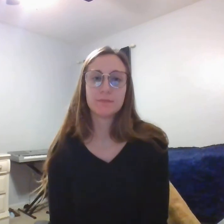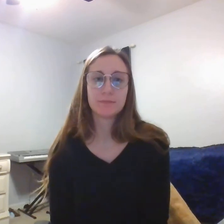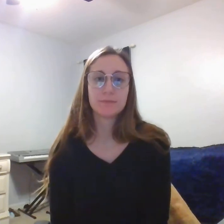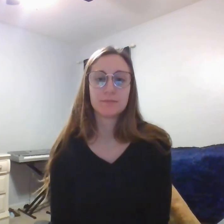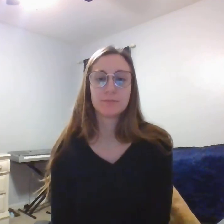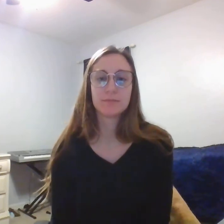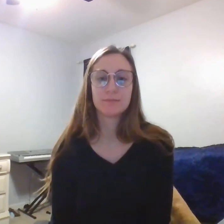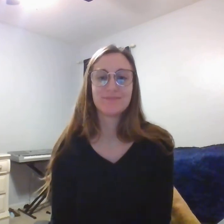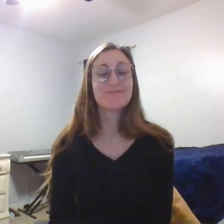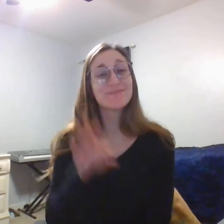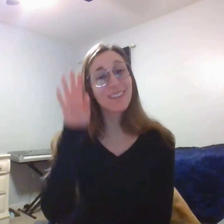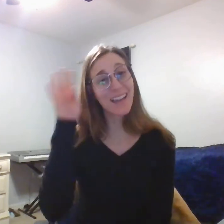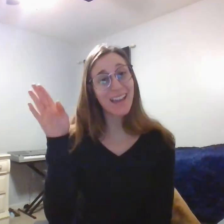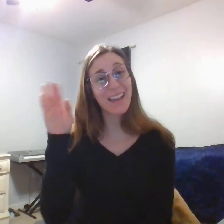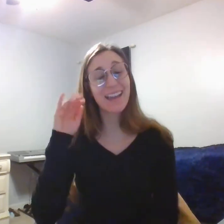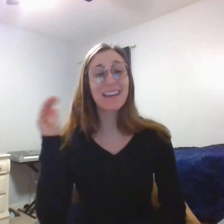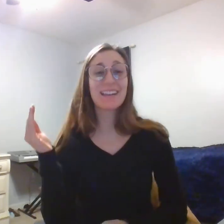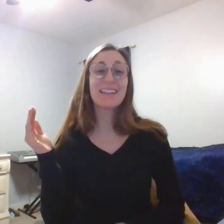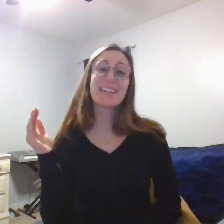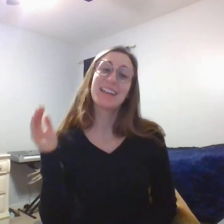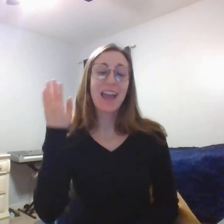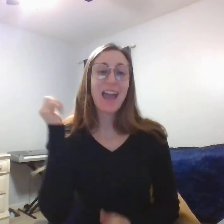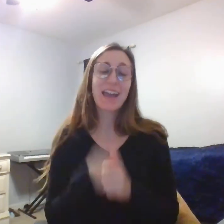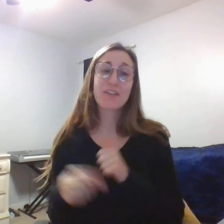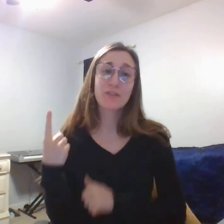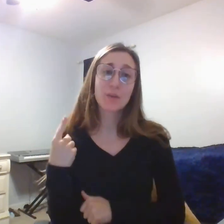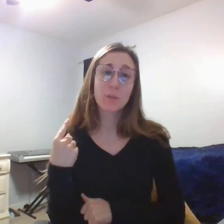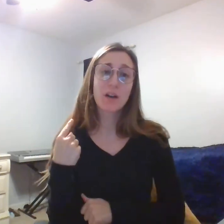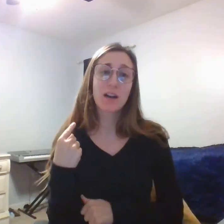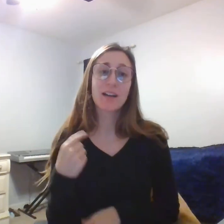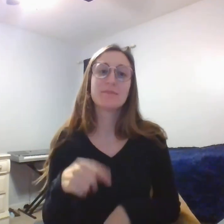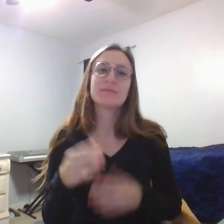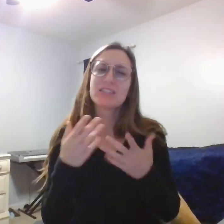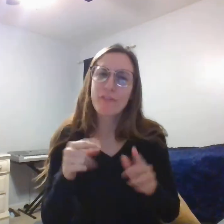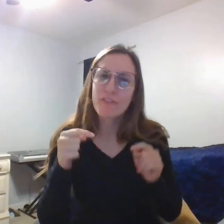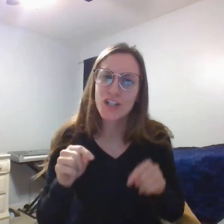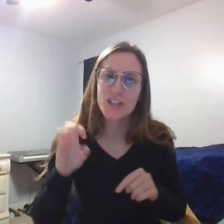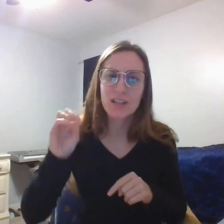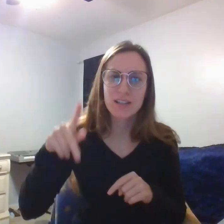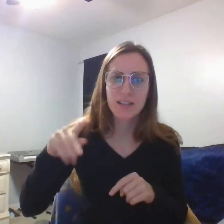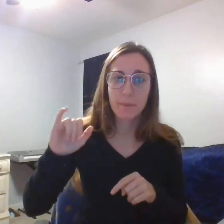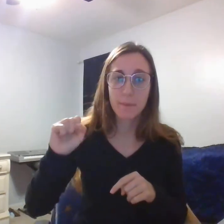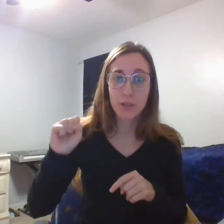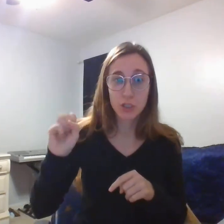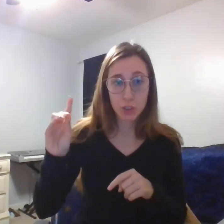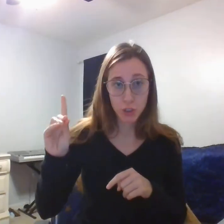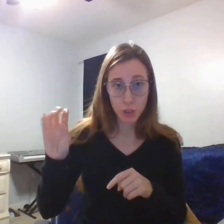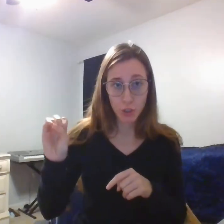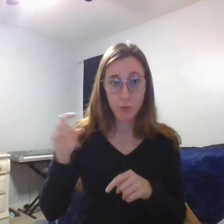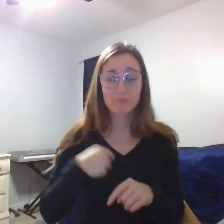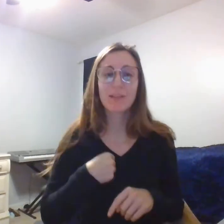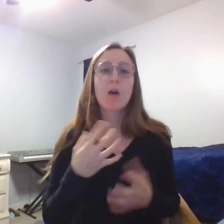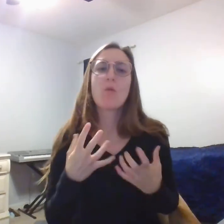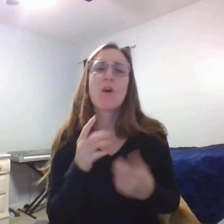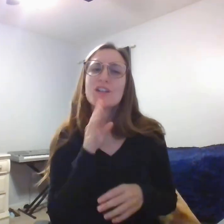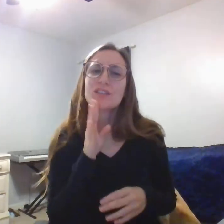Hey everyone, to end this episode, I thought I'd talk about something that's been on my mind. Lately, I feel like I don't do enough for those of